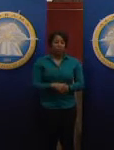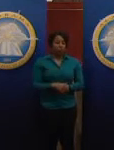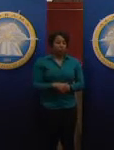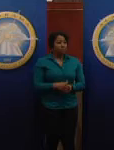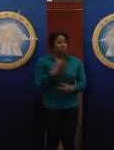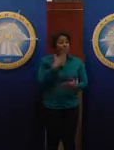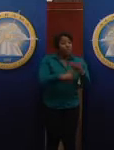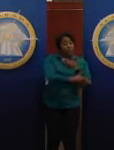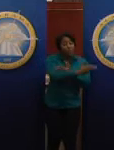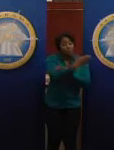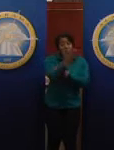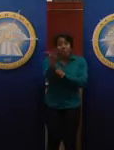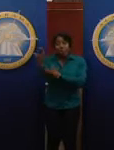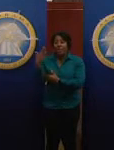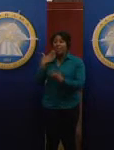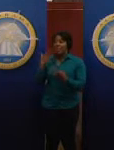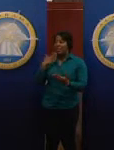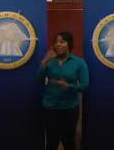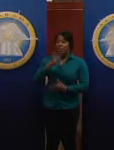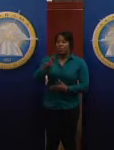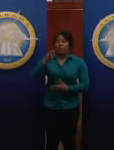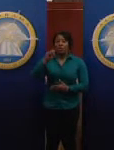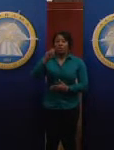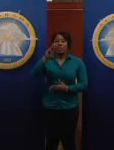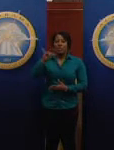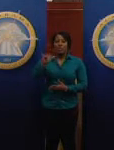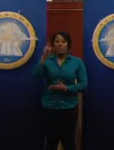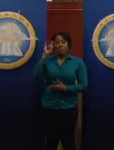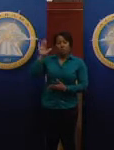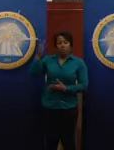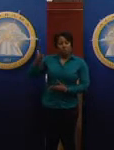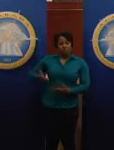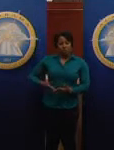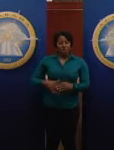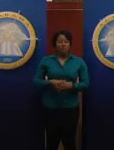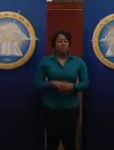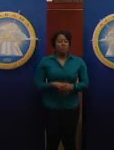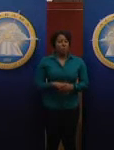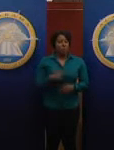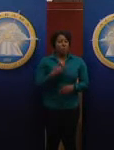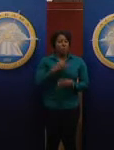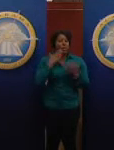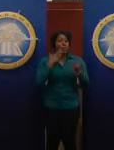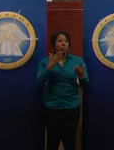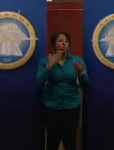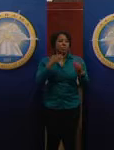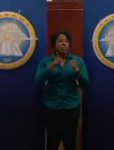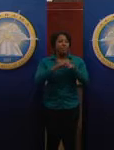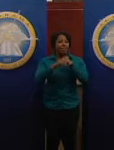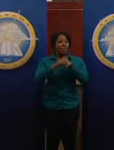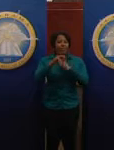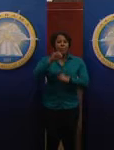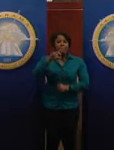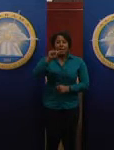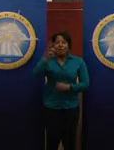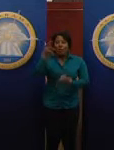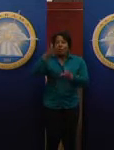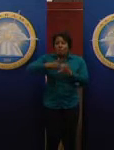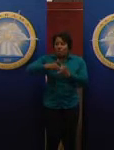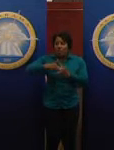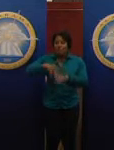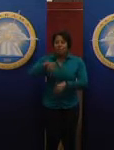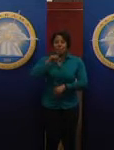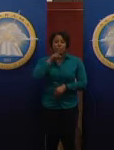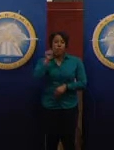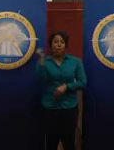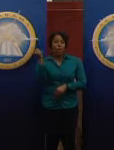Well, good morning, everyone. Thank you, Dr. Sibley, for the introduction. And we appreciate the media joining us today and making sure that citizens